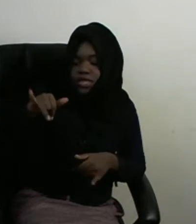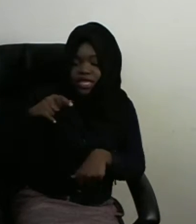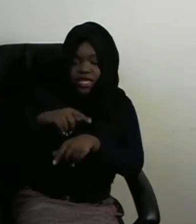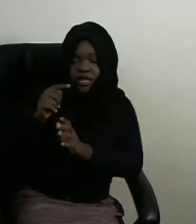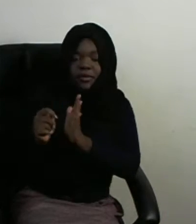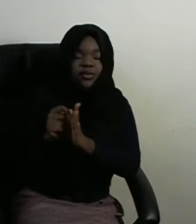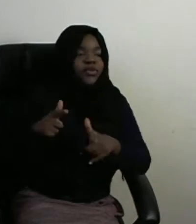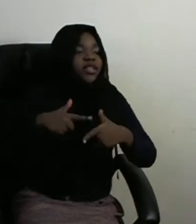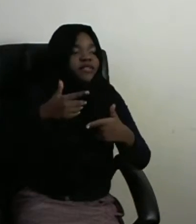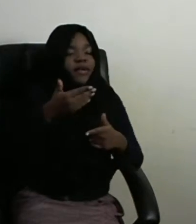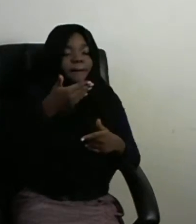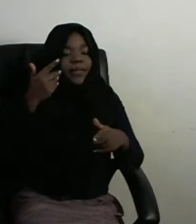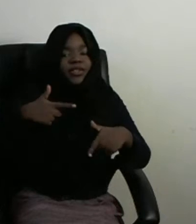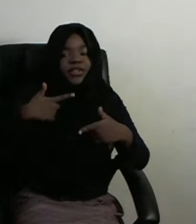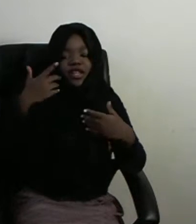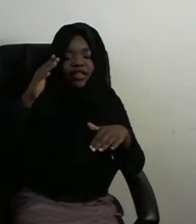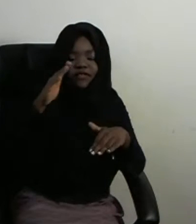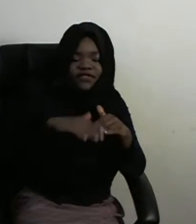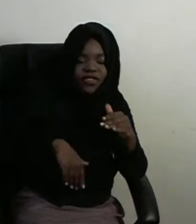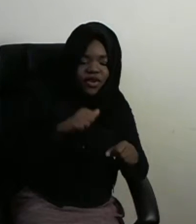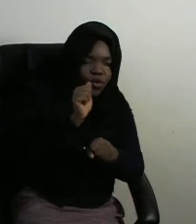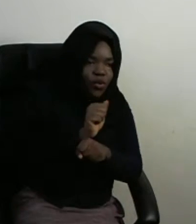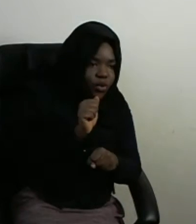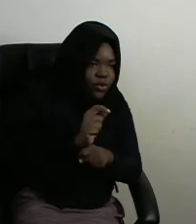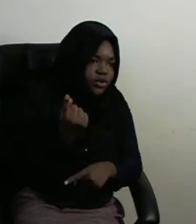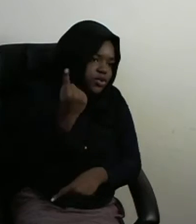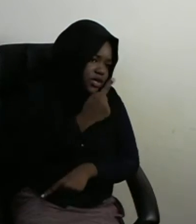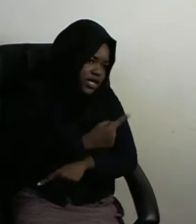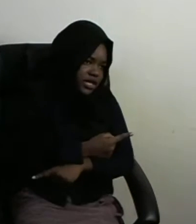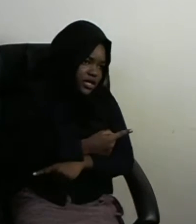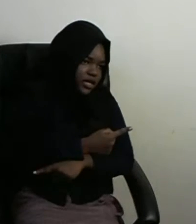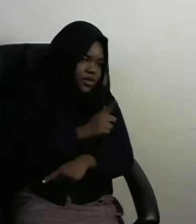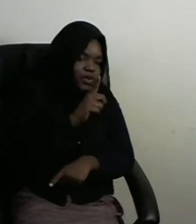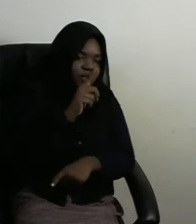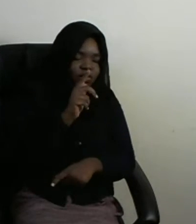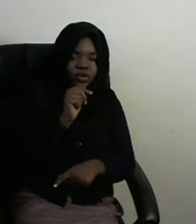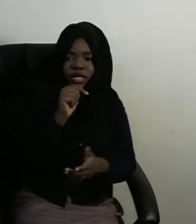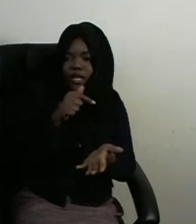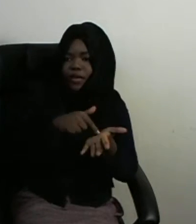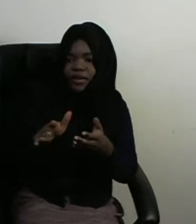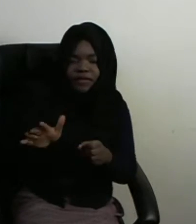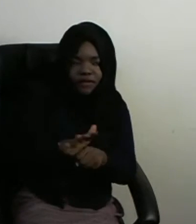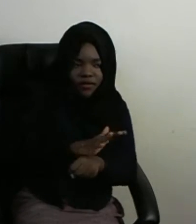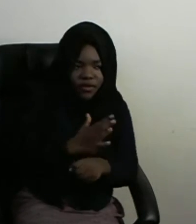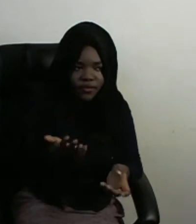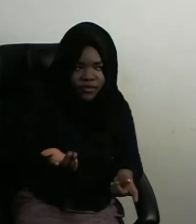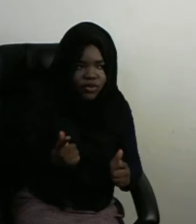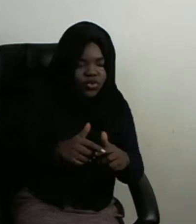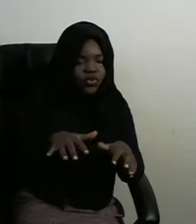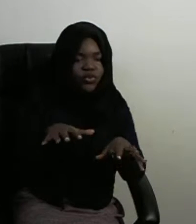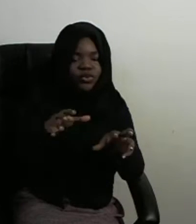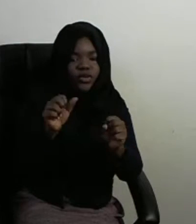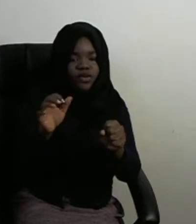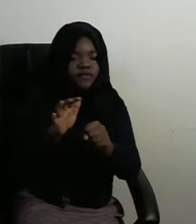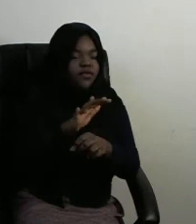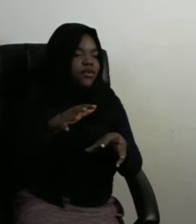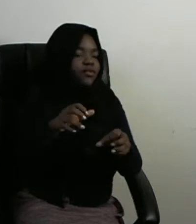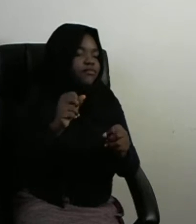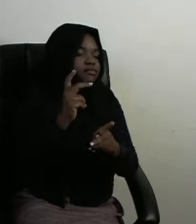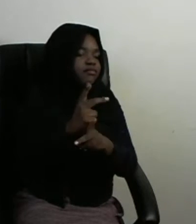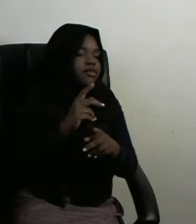a better life than a worker today who is not paid fully to take full